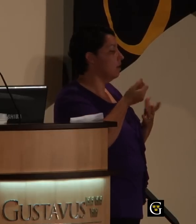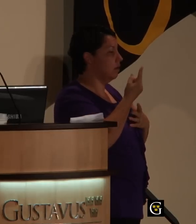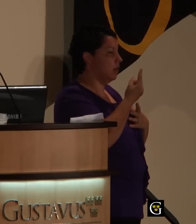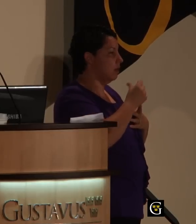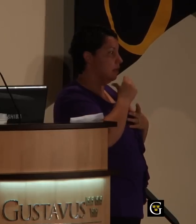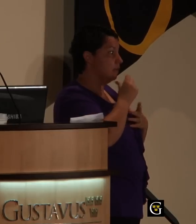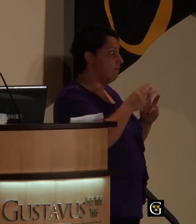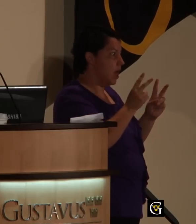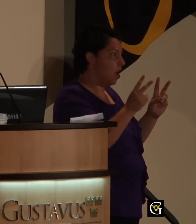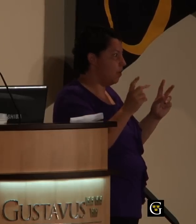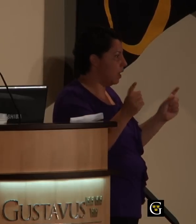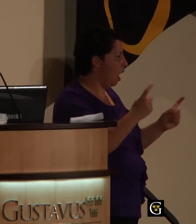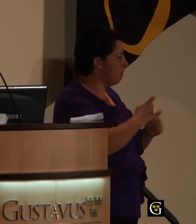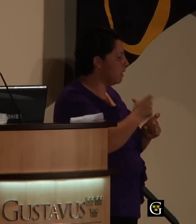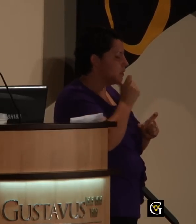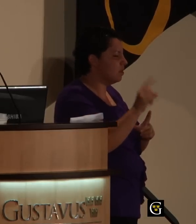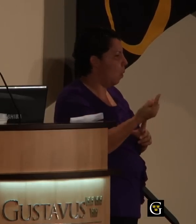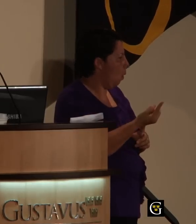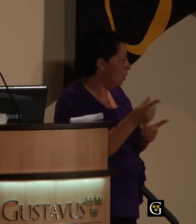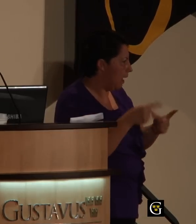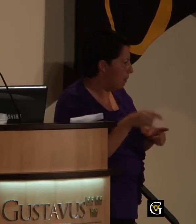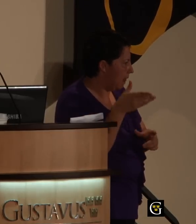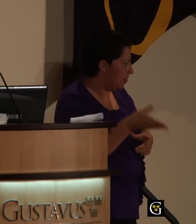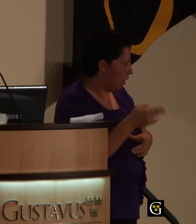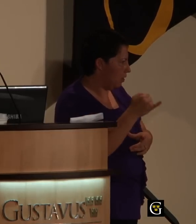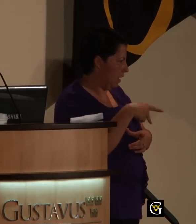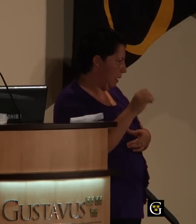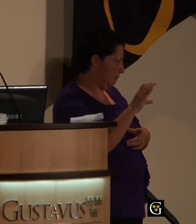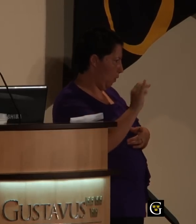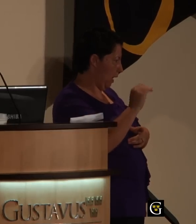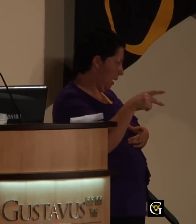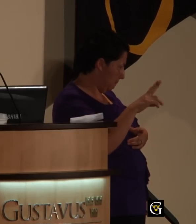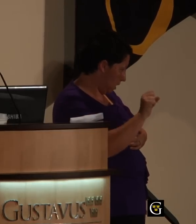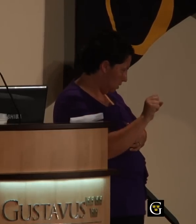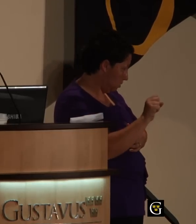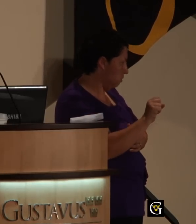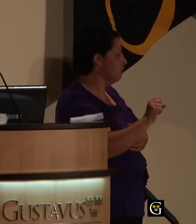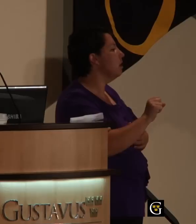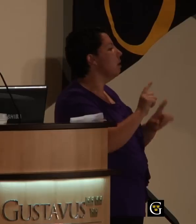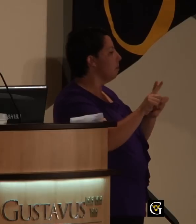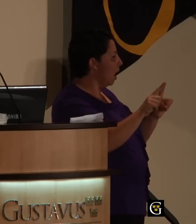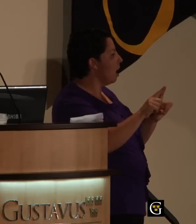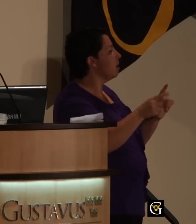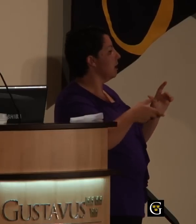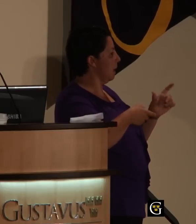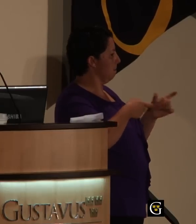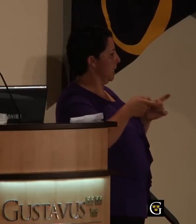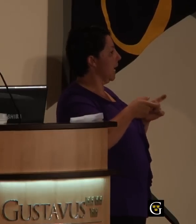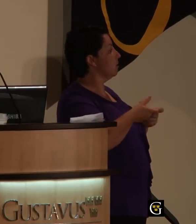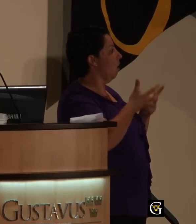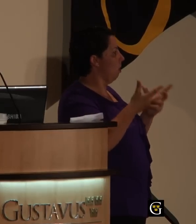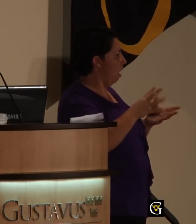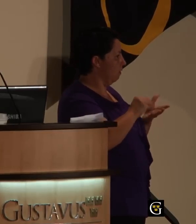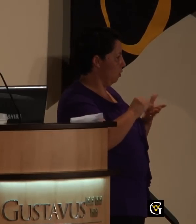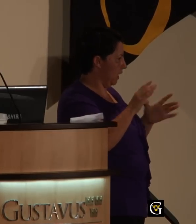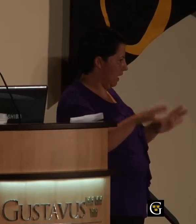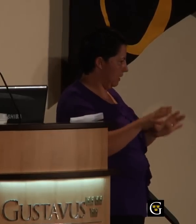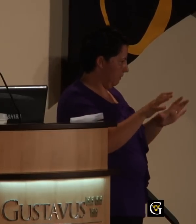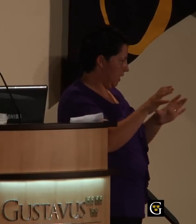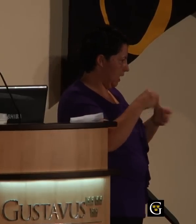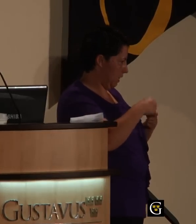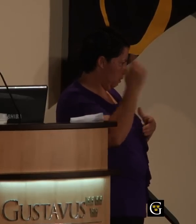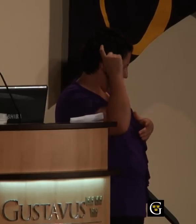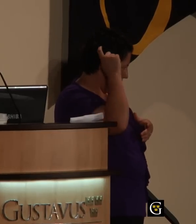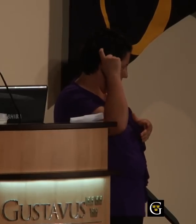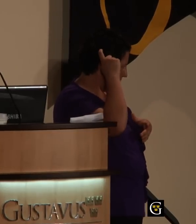hippocampus. But the hippocampus is kind of like a way station that mediates a lot of learning activity. They watched the mouse's